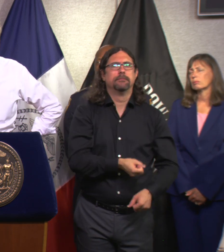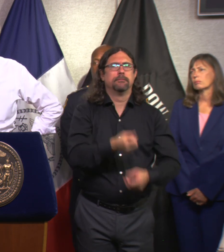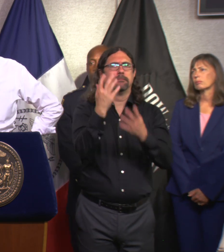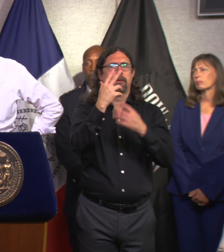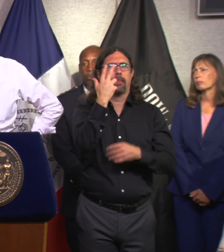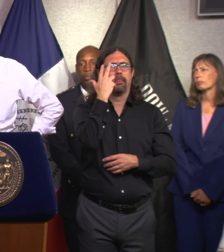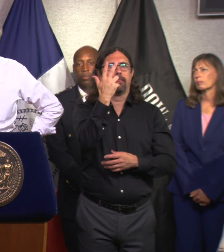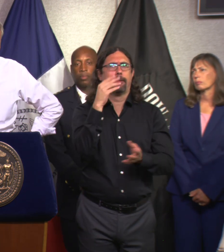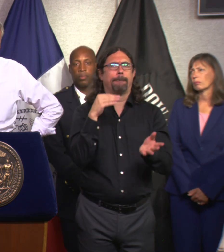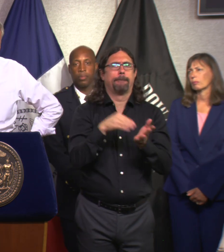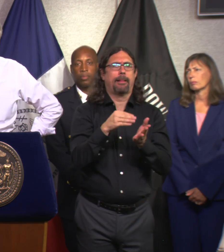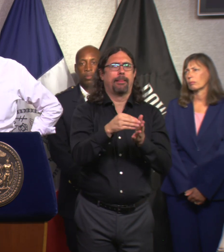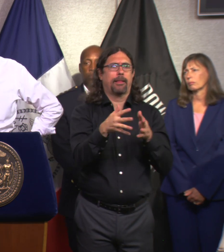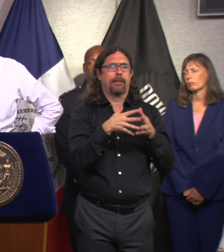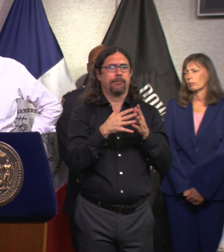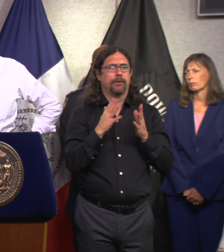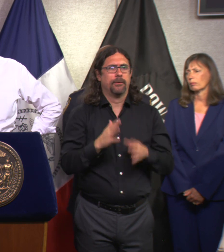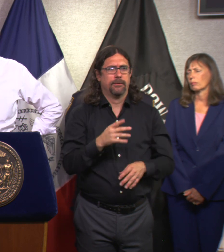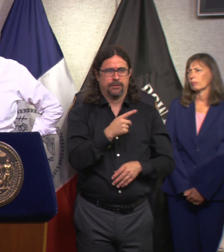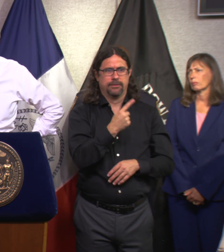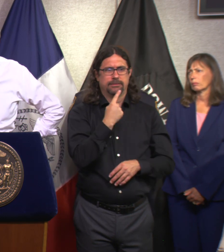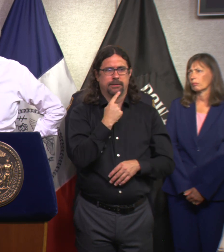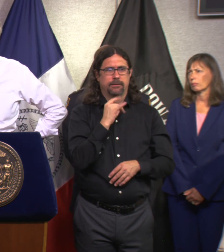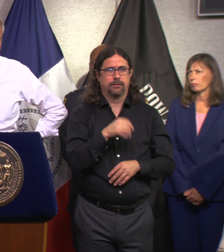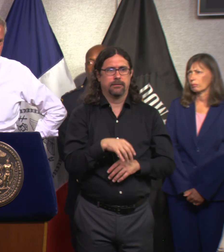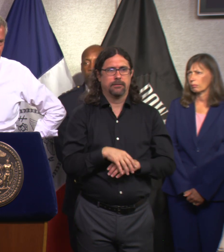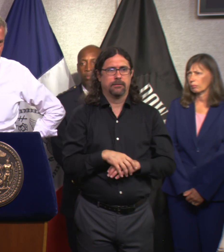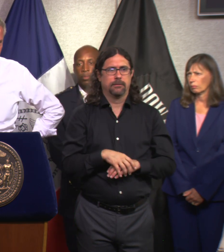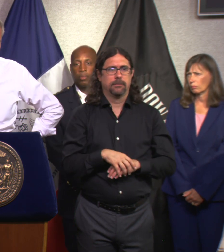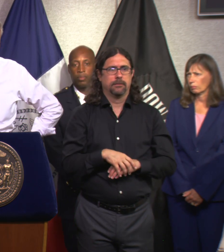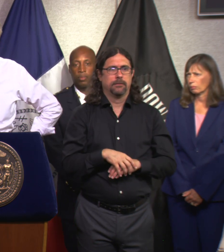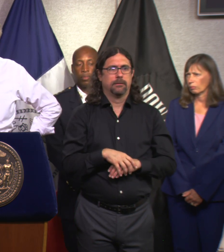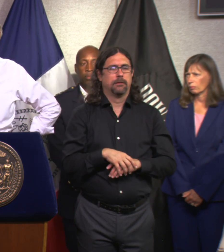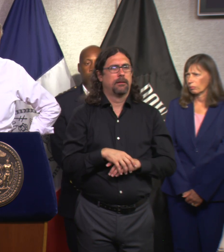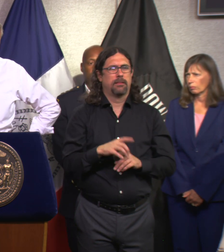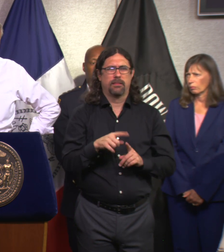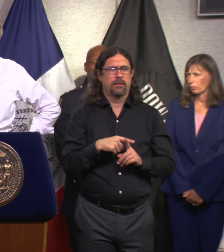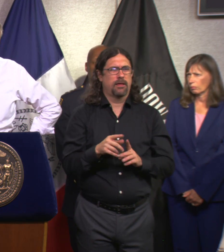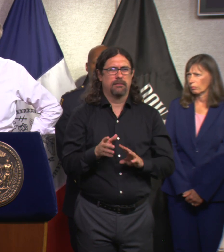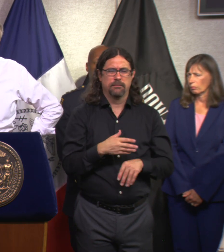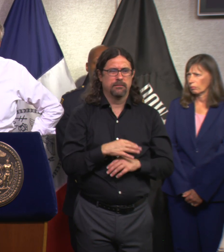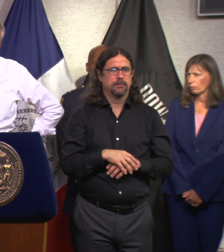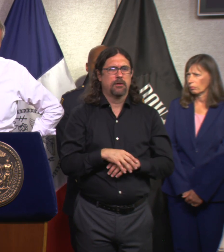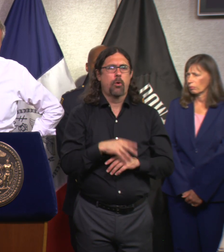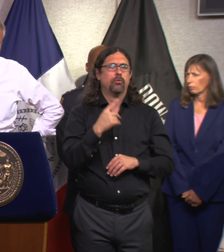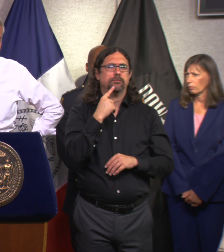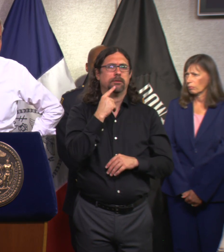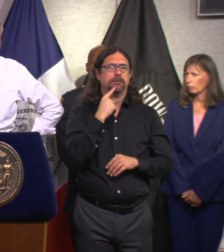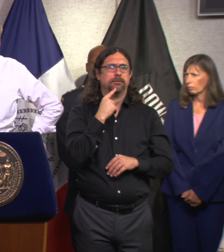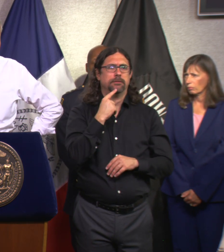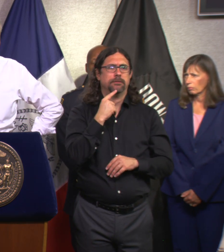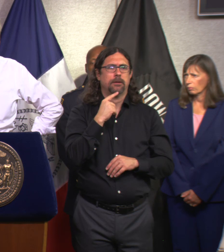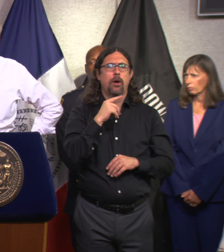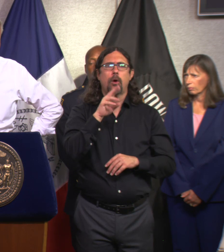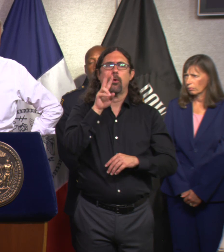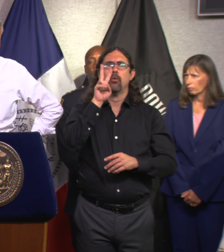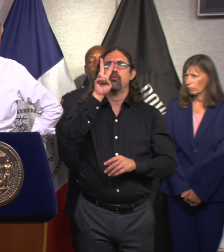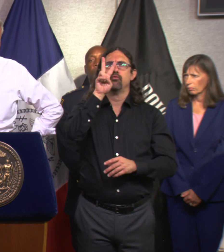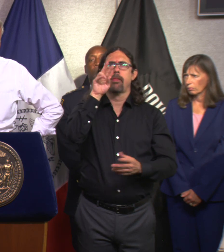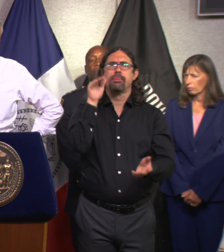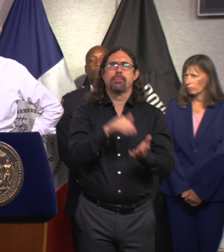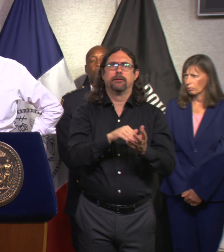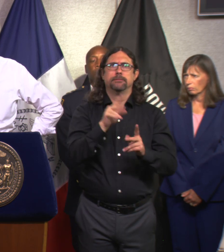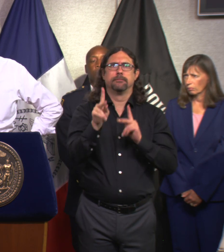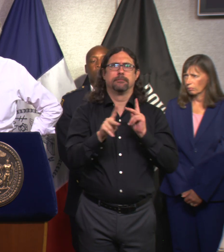2,000 people this weekend, and you've got 8 unsuccessful attempts over 5 days. I don't believe a word they say.